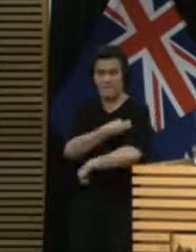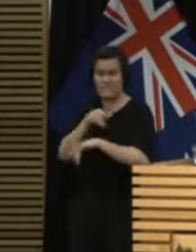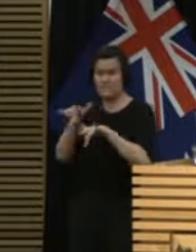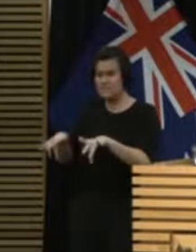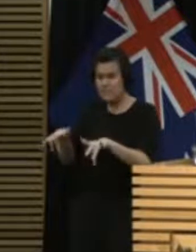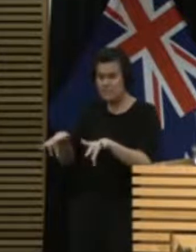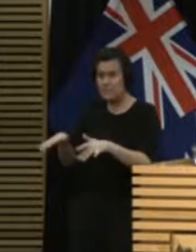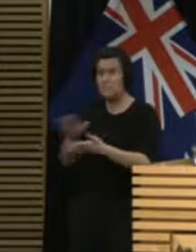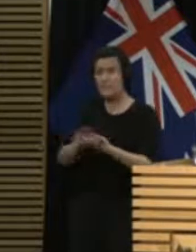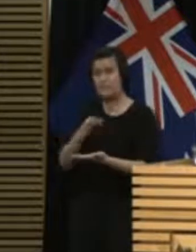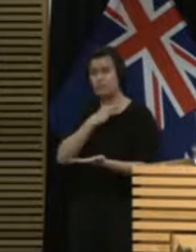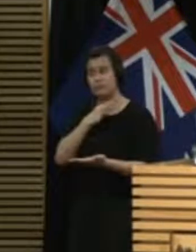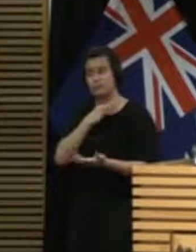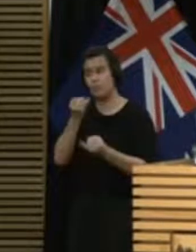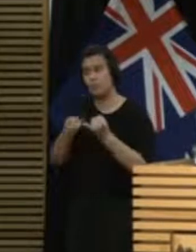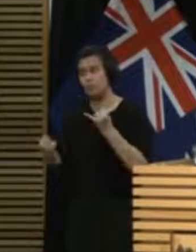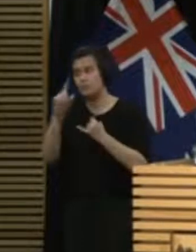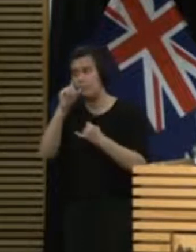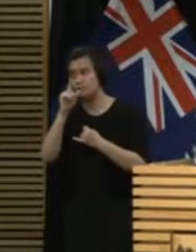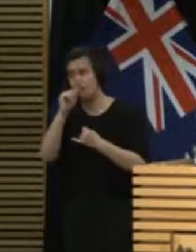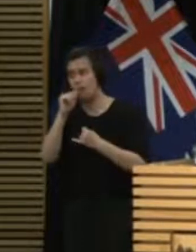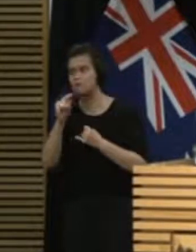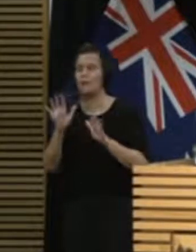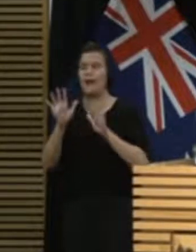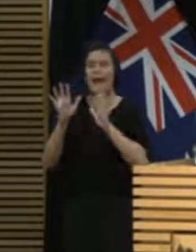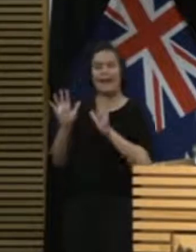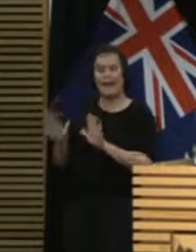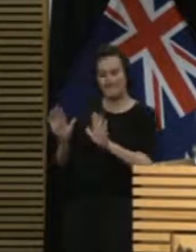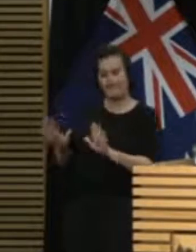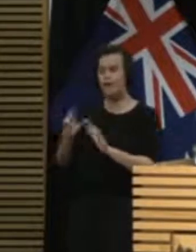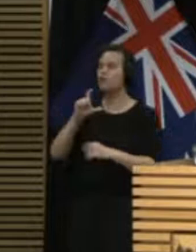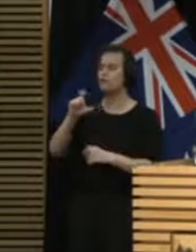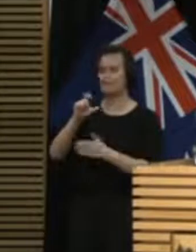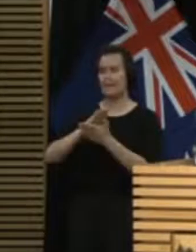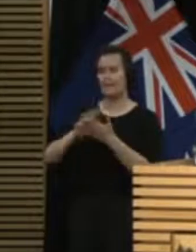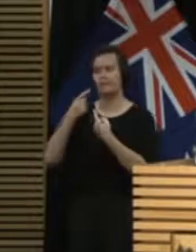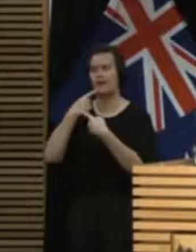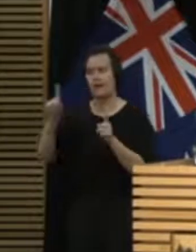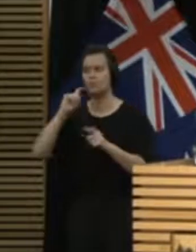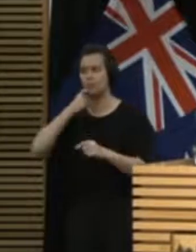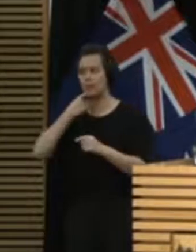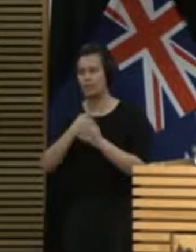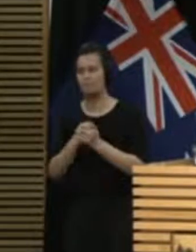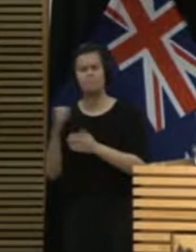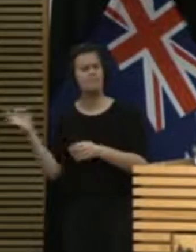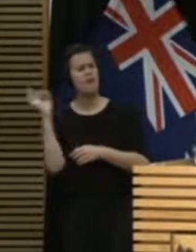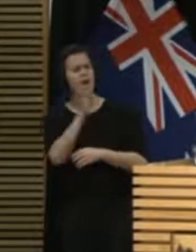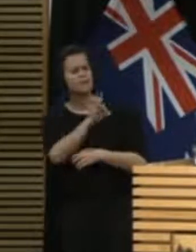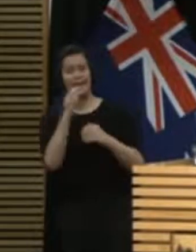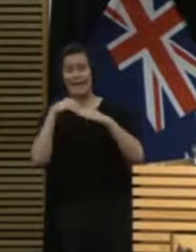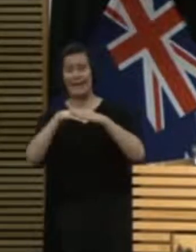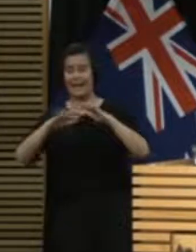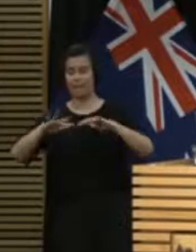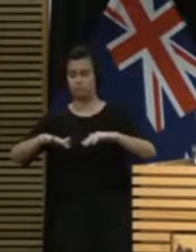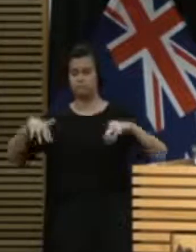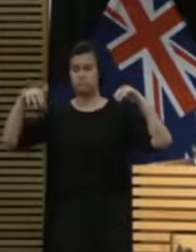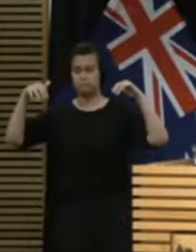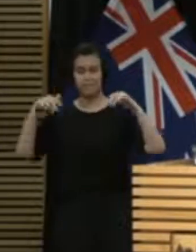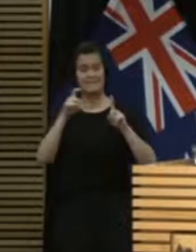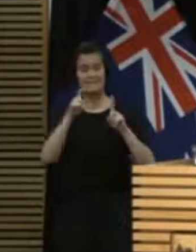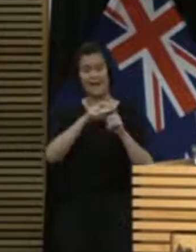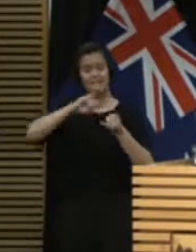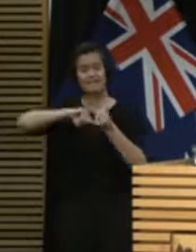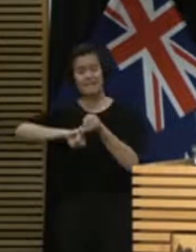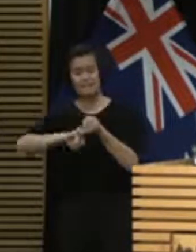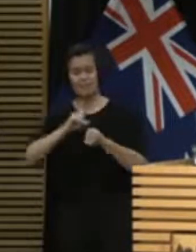make those announcements or foreshadow what will happen in the future. In the House, David Seymour was alluding to some overseas trips that you might be